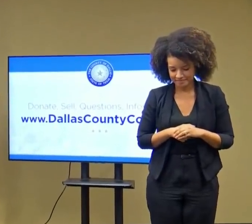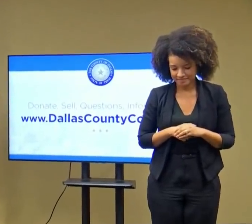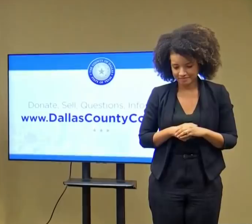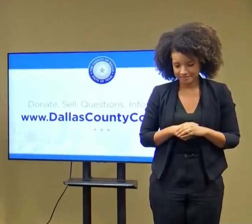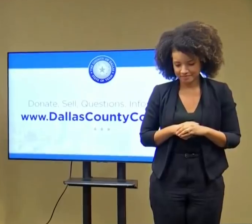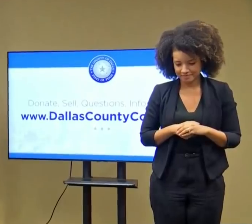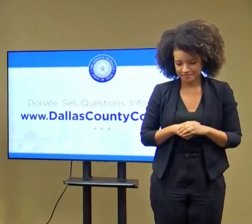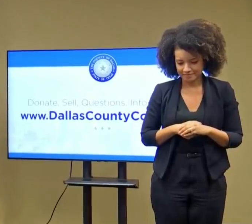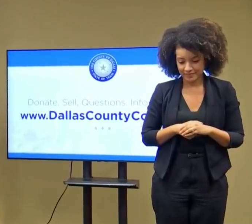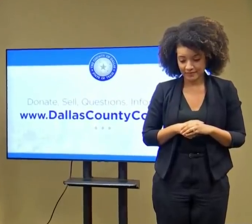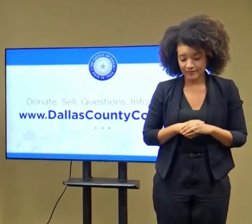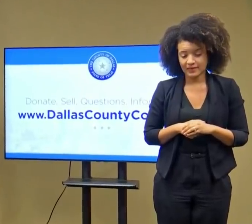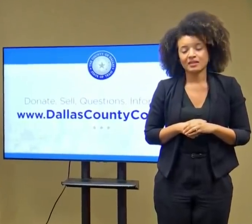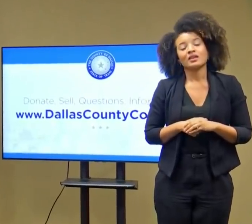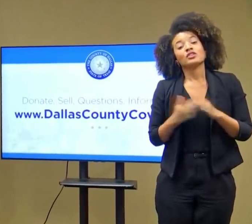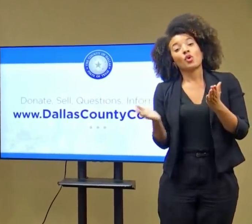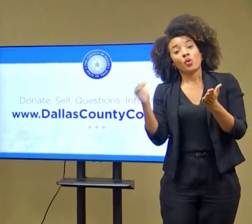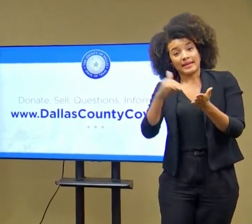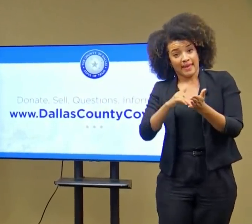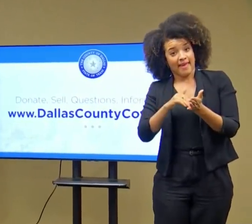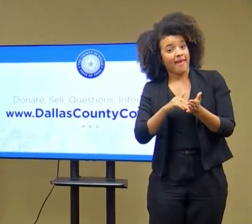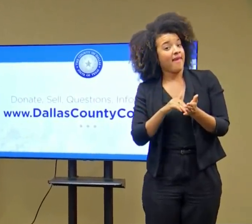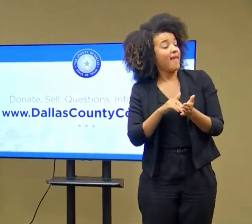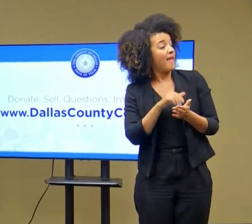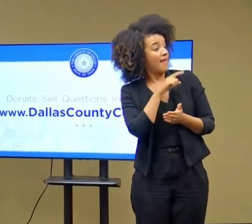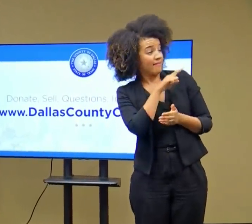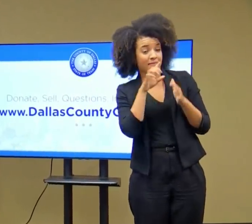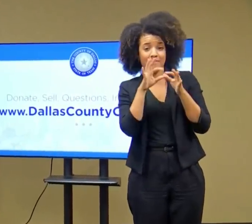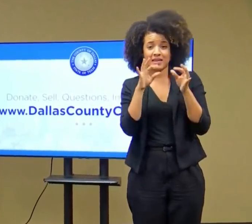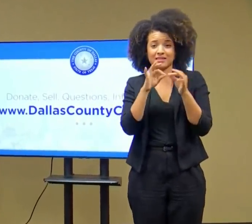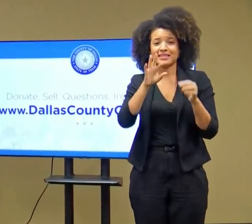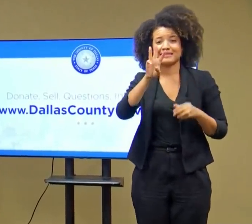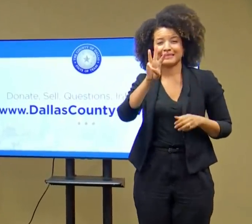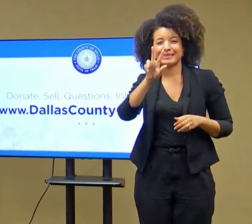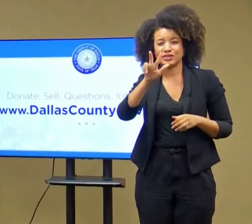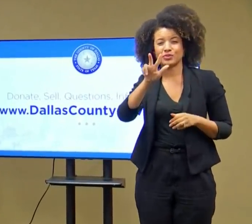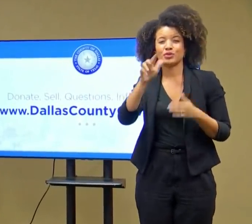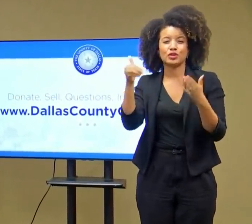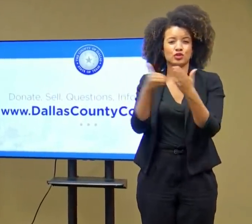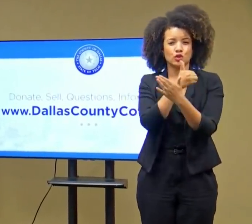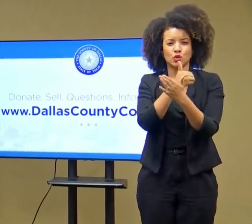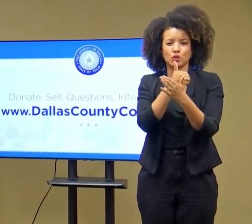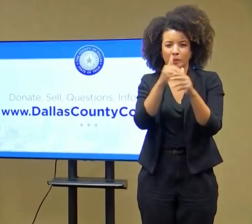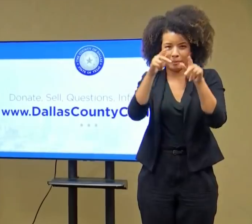So again, as the judge mentioned, 63 new cases reported today, so a total of